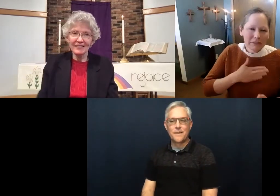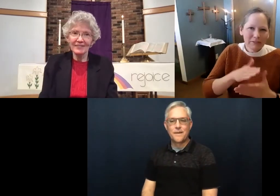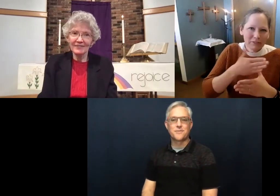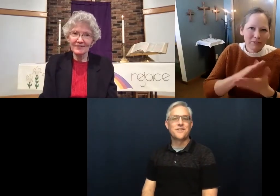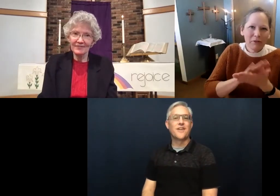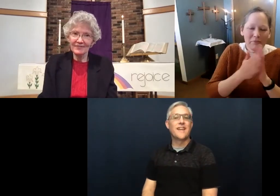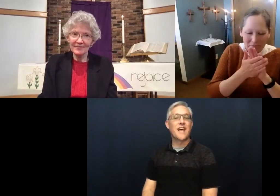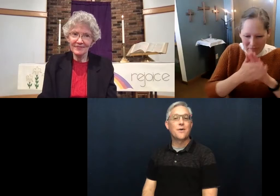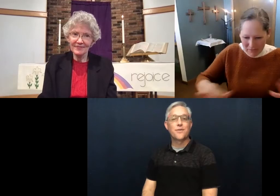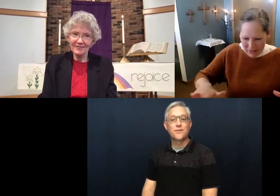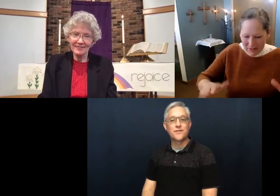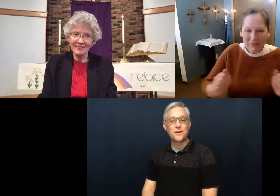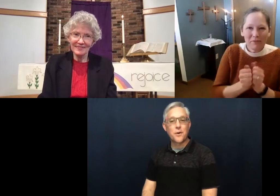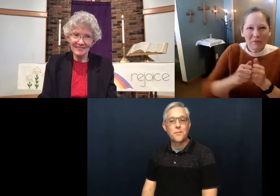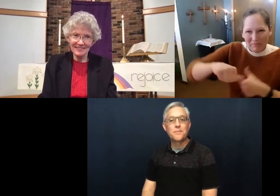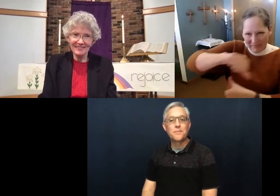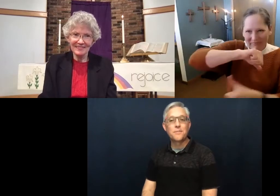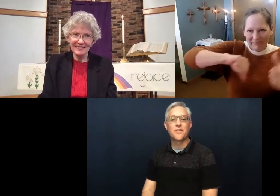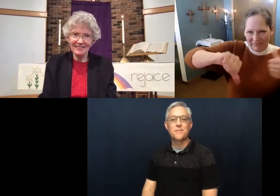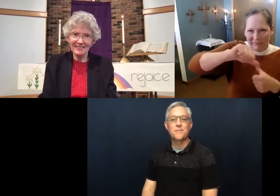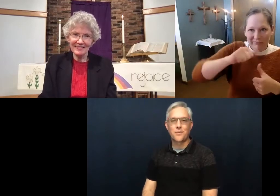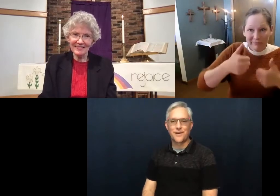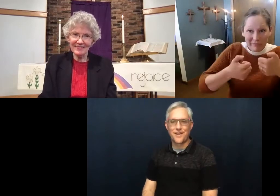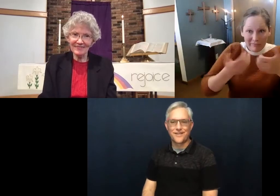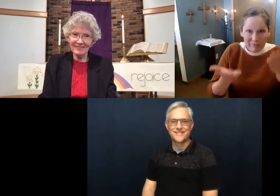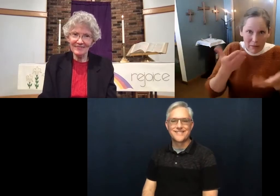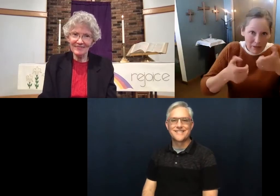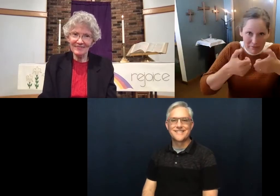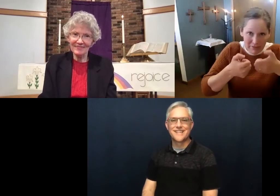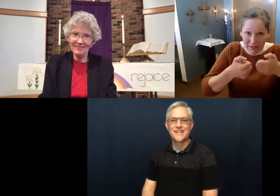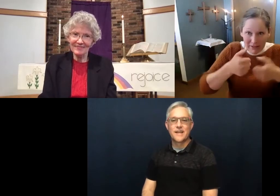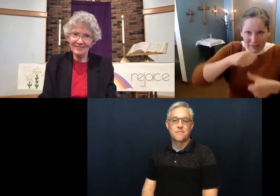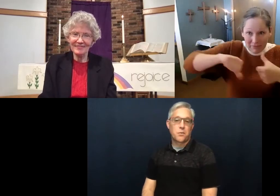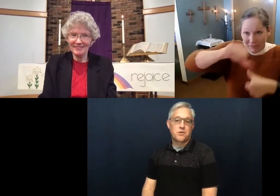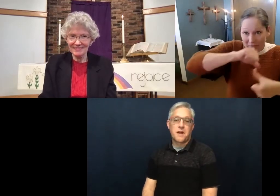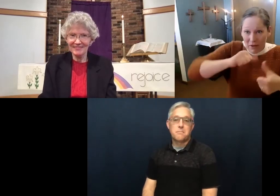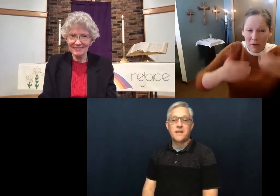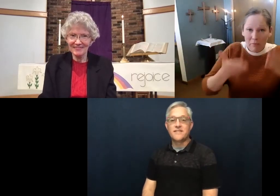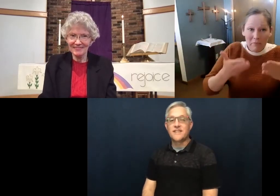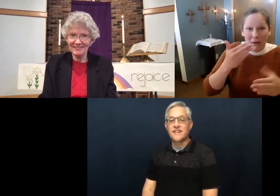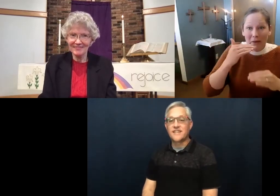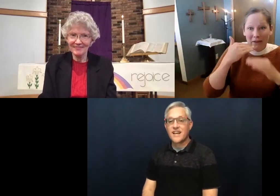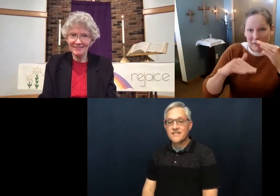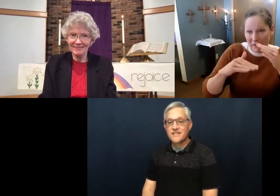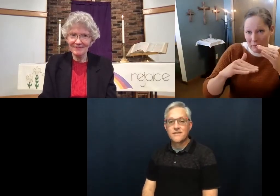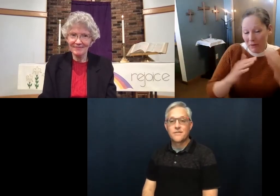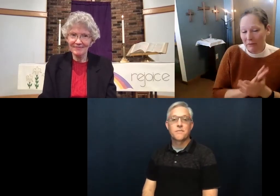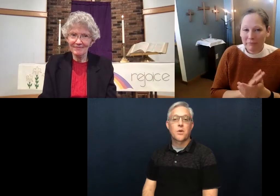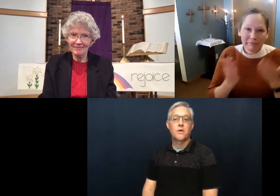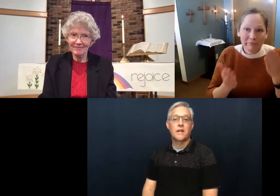Pastor Michelle, and now, those of you at home, please share the peace with one another, which might mean sending a text, an